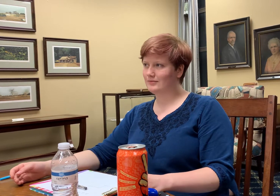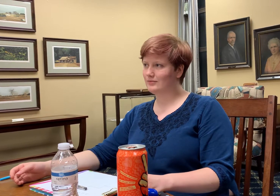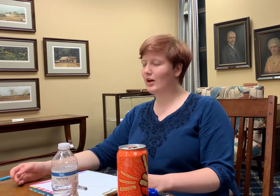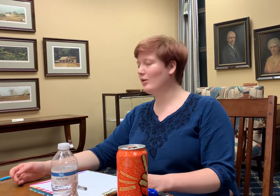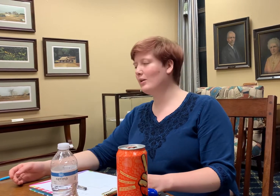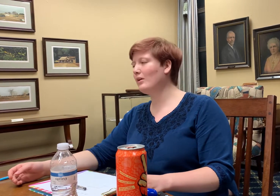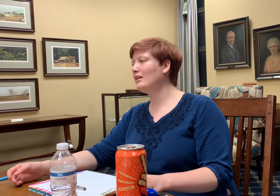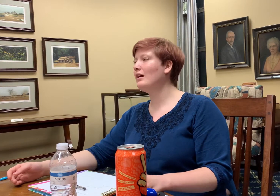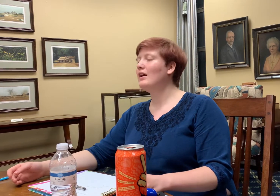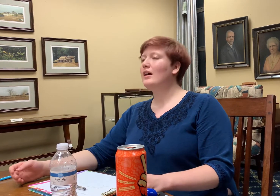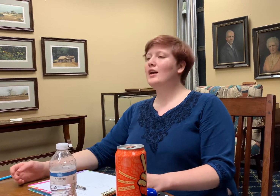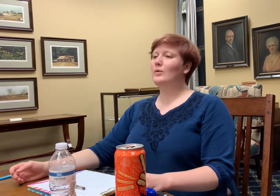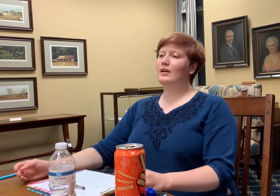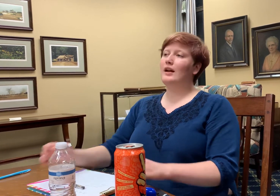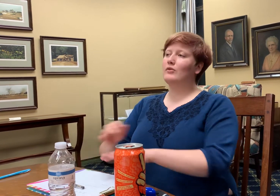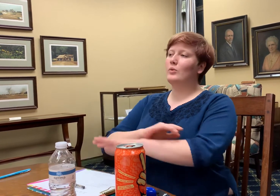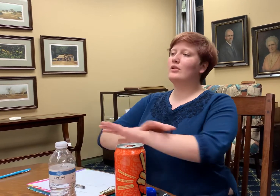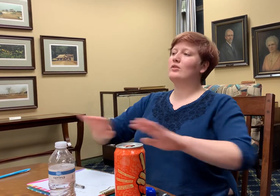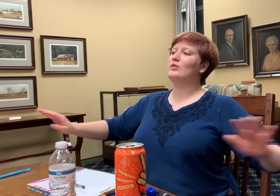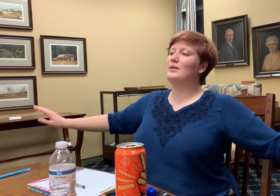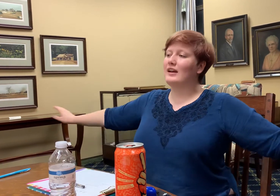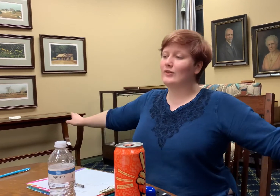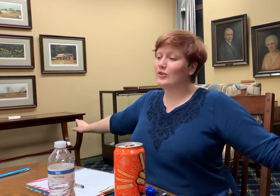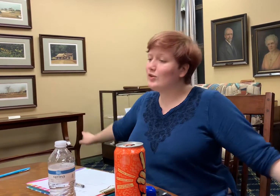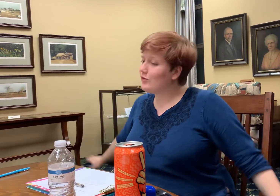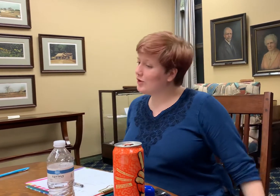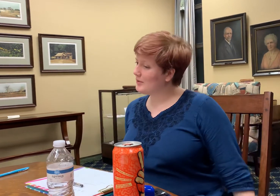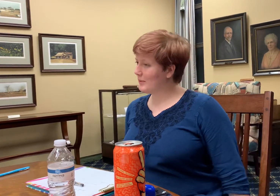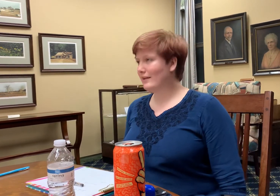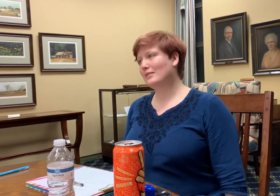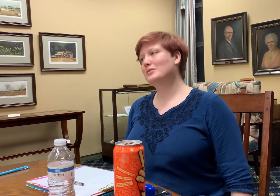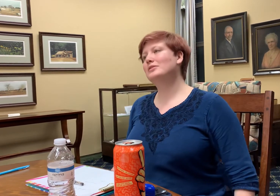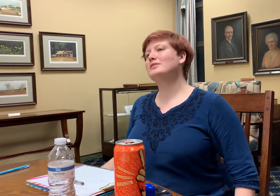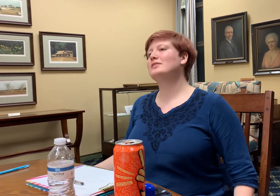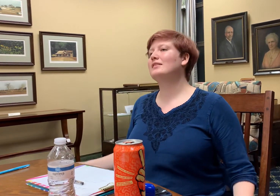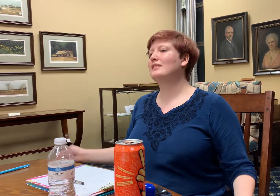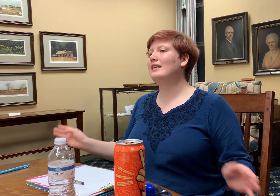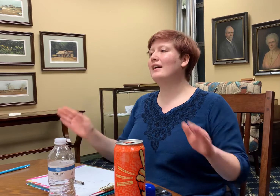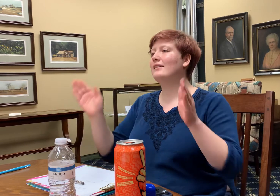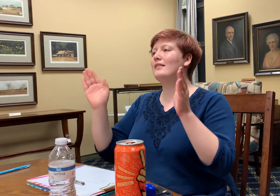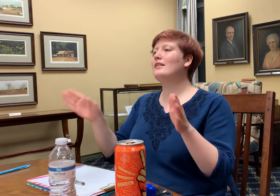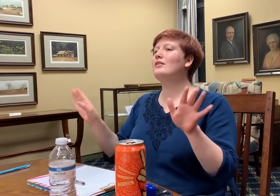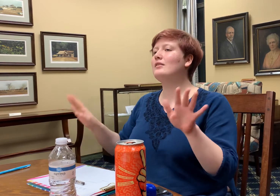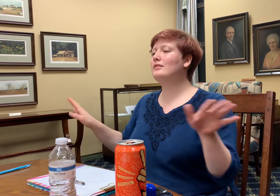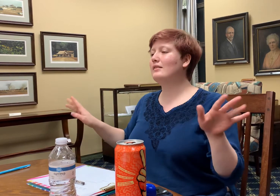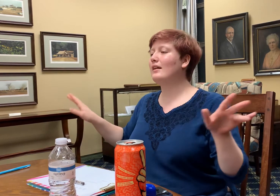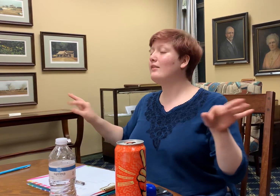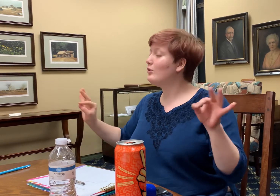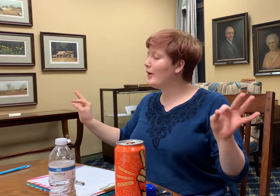No, he wanted everyone to be as uniform as possible. Nice little bows.